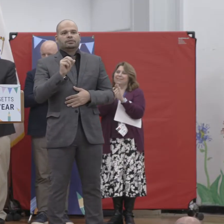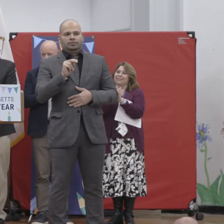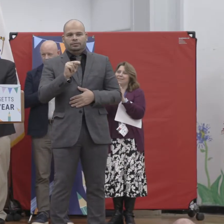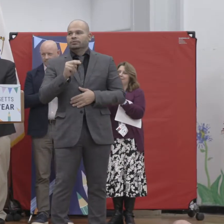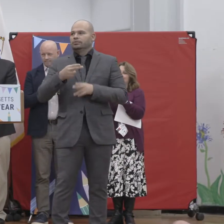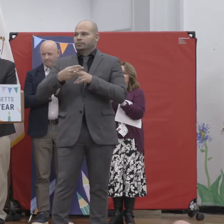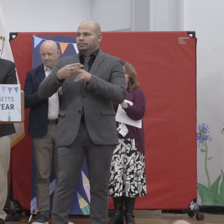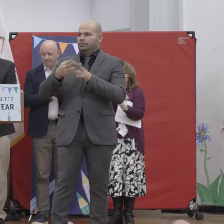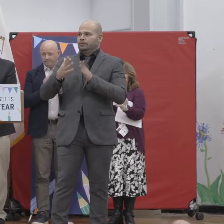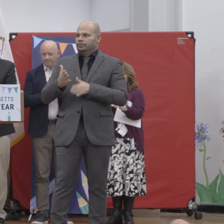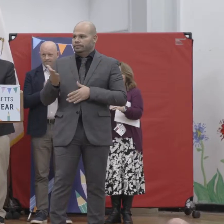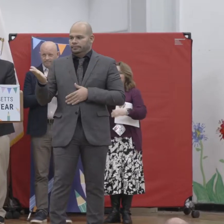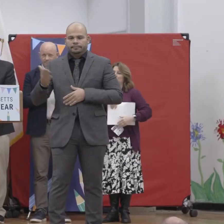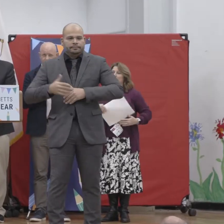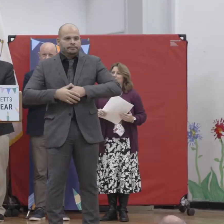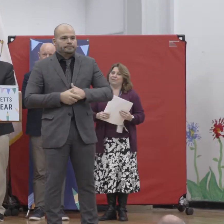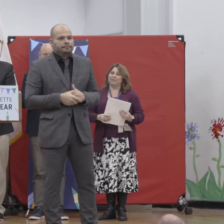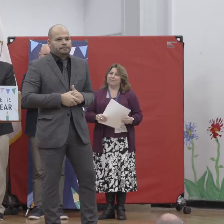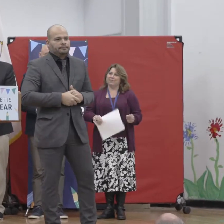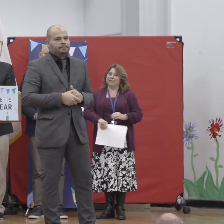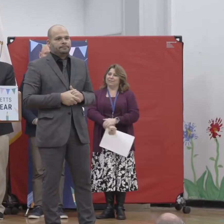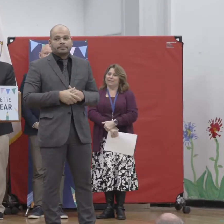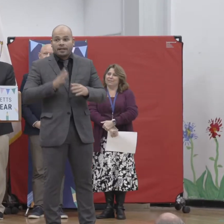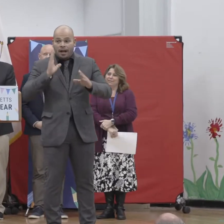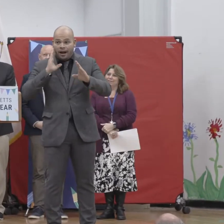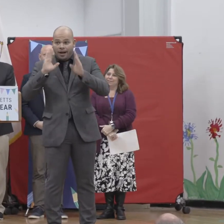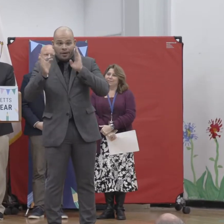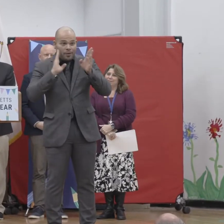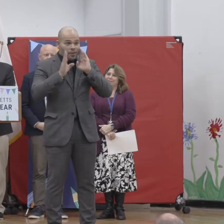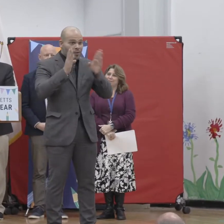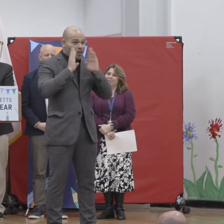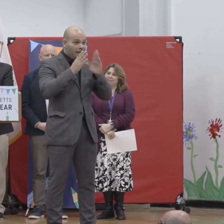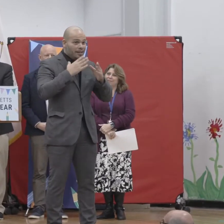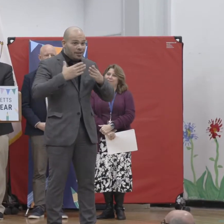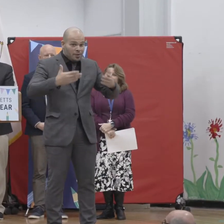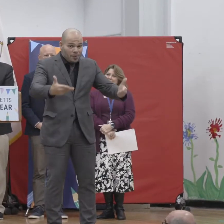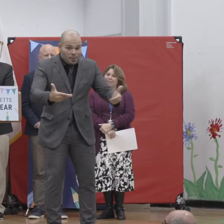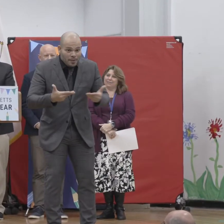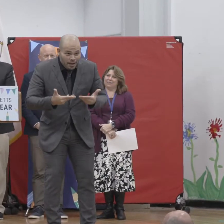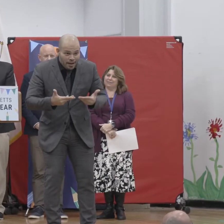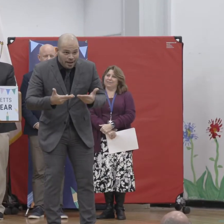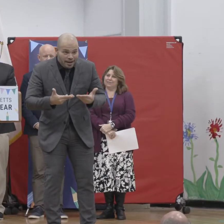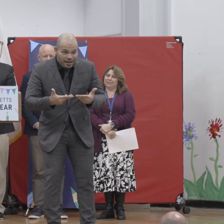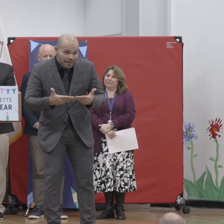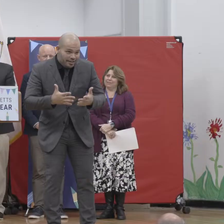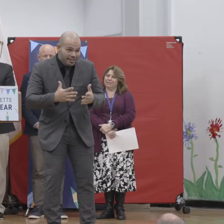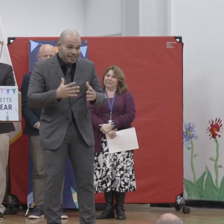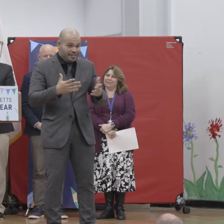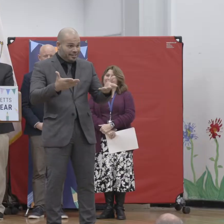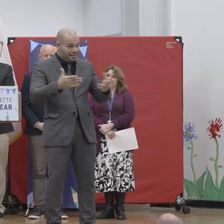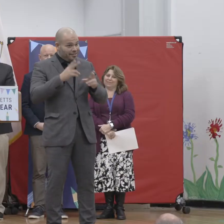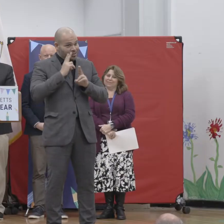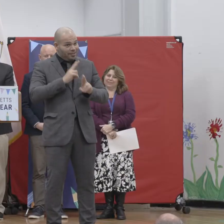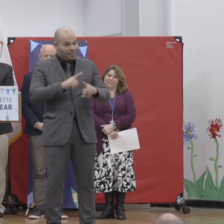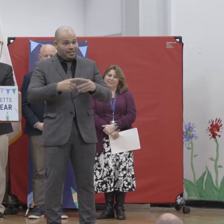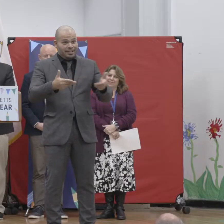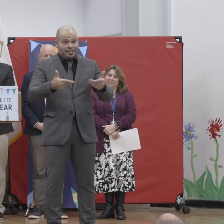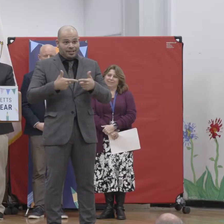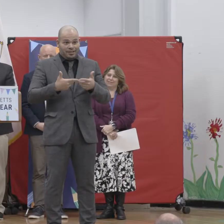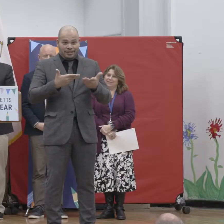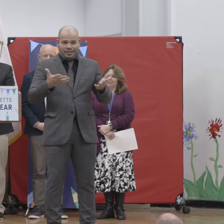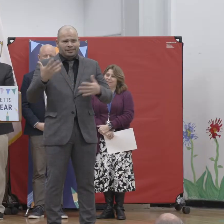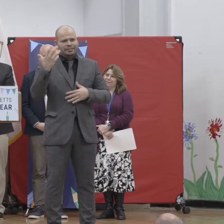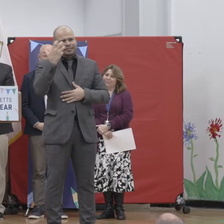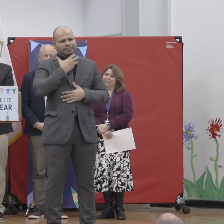Good morning, everyone. Good morning, esteemed guests and colleagues, and most of all, good morning to the amazing Perry students who are sitting down here